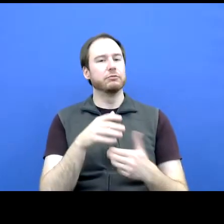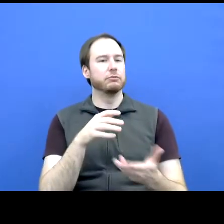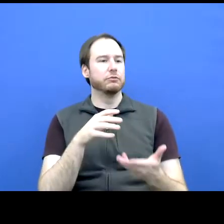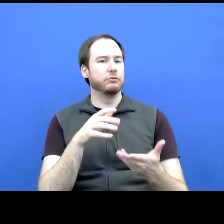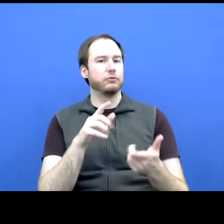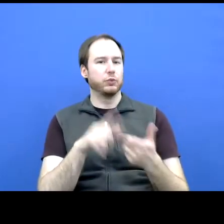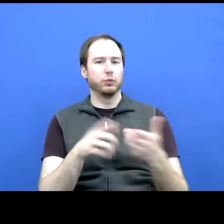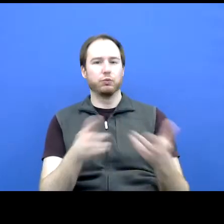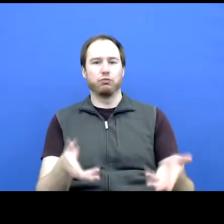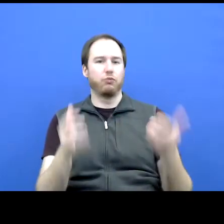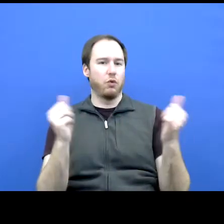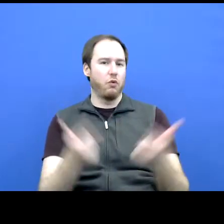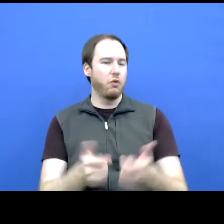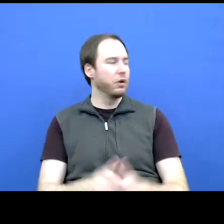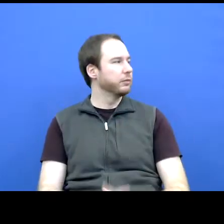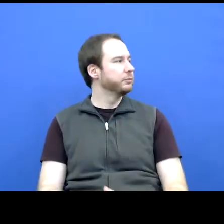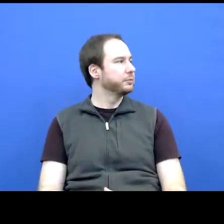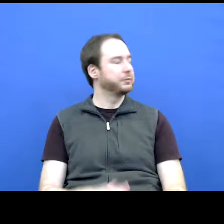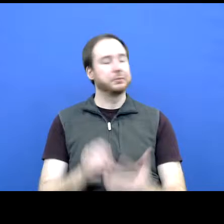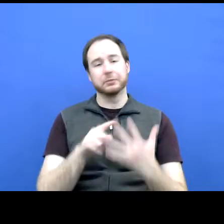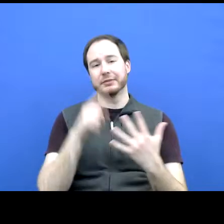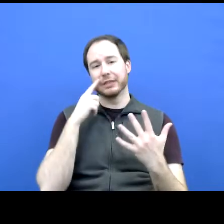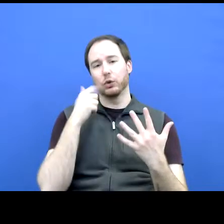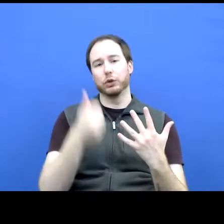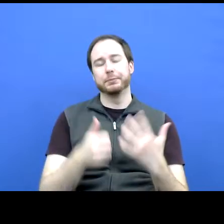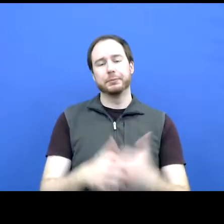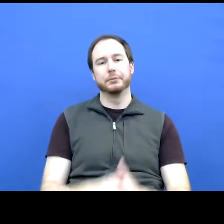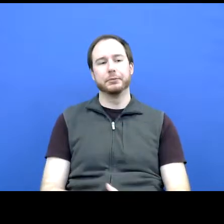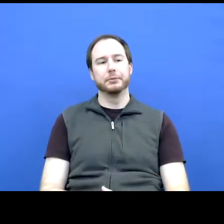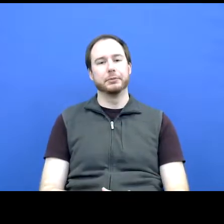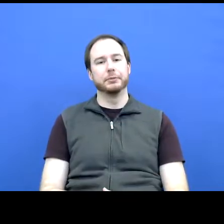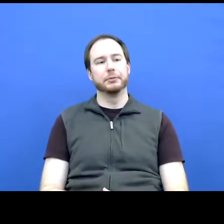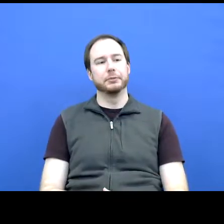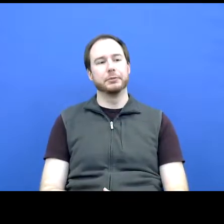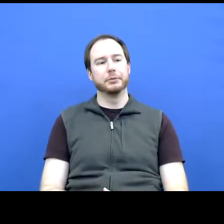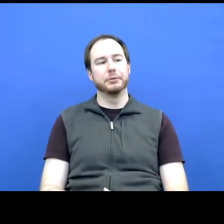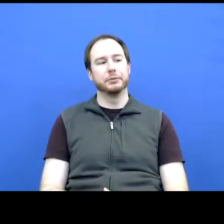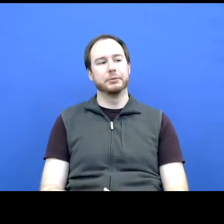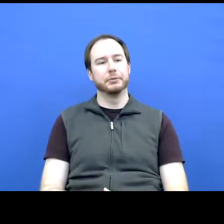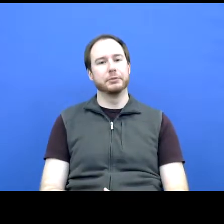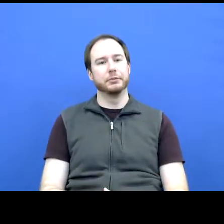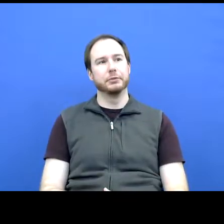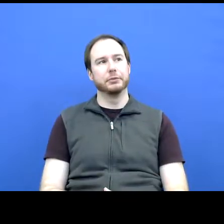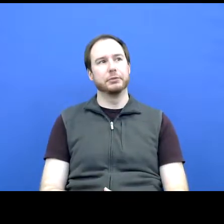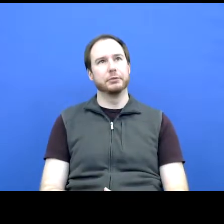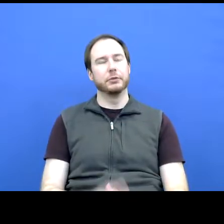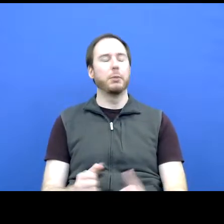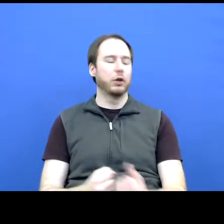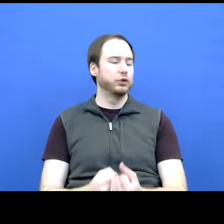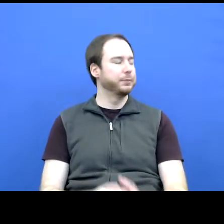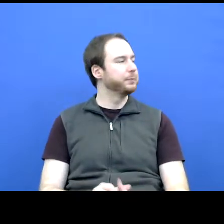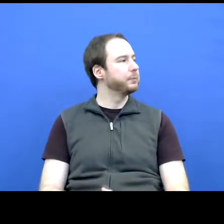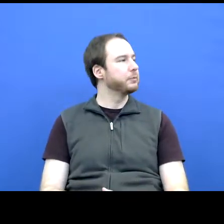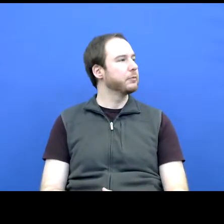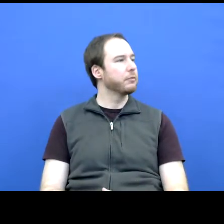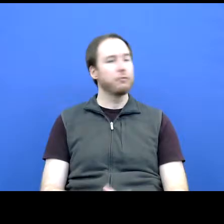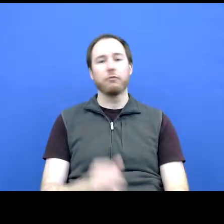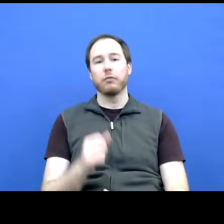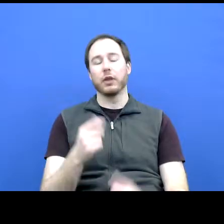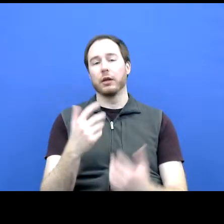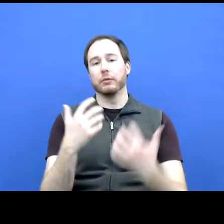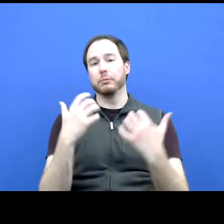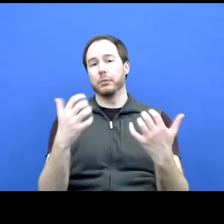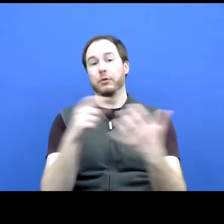kind of thing. Sounds good. All right. Any other questions from the board? No, sir. Thank you. Are there any questions from the